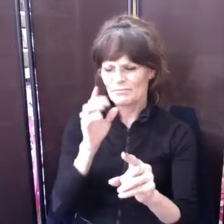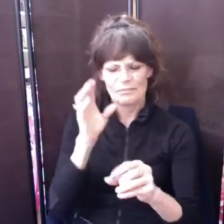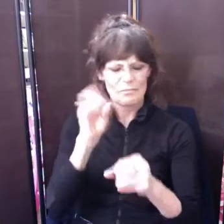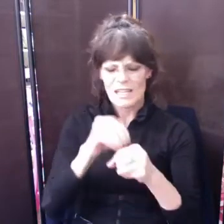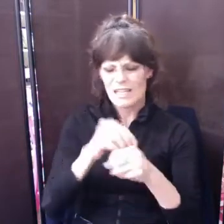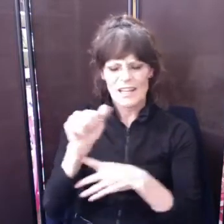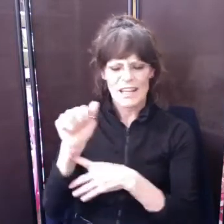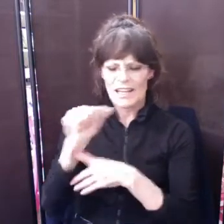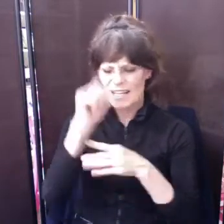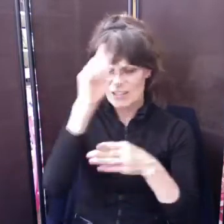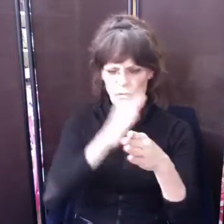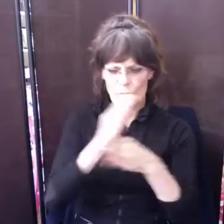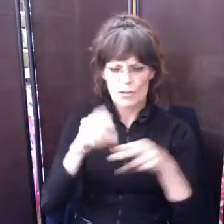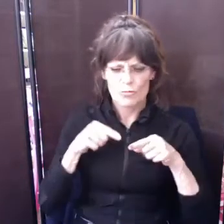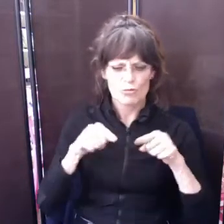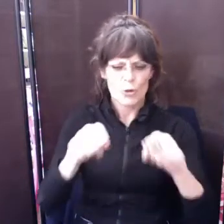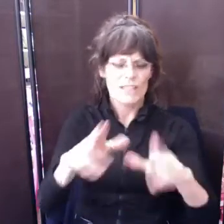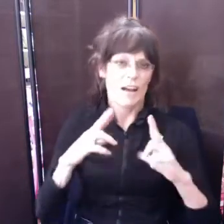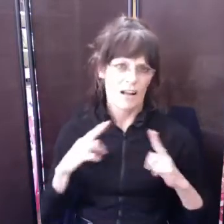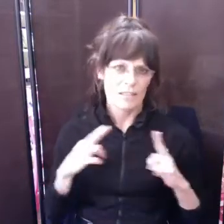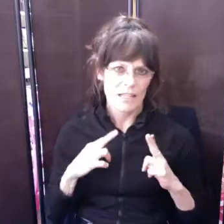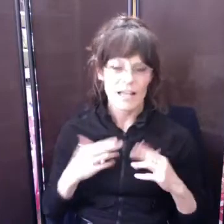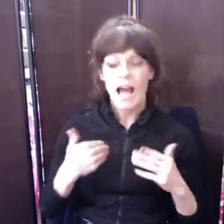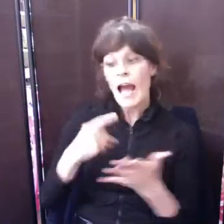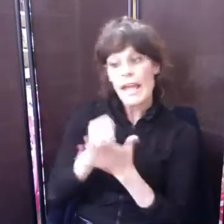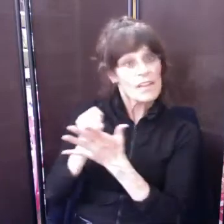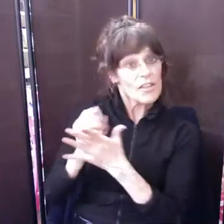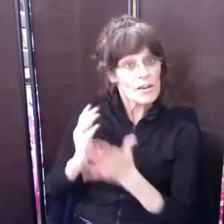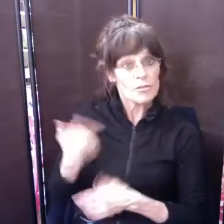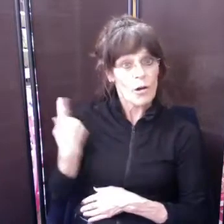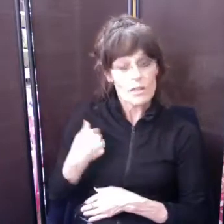holidays. And I had this therapist. Like I said, I always had therapists. And I'm not here to